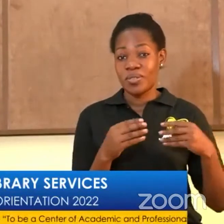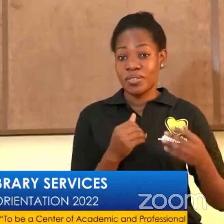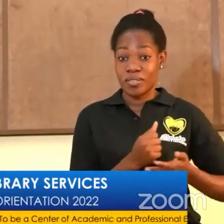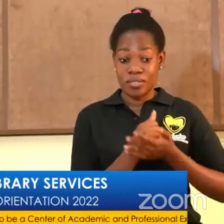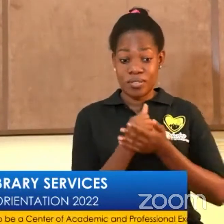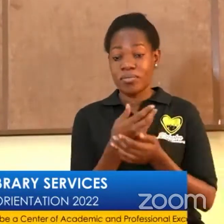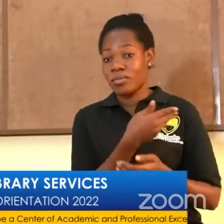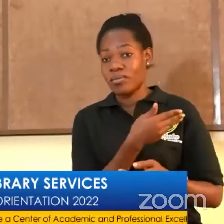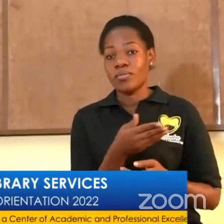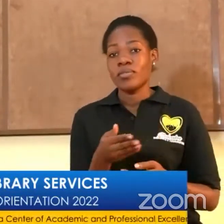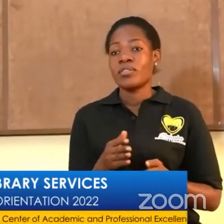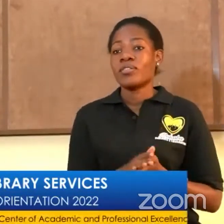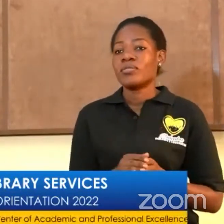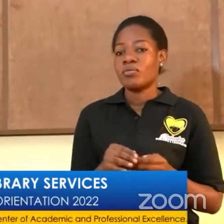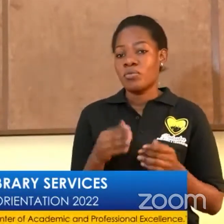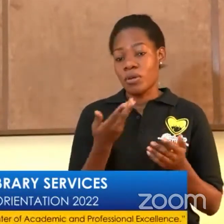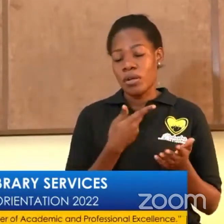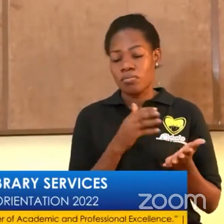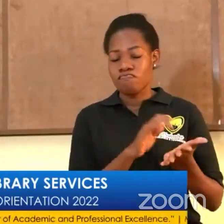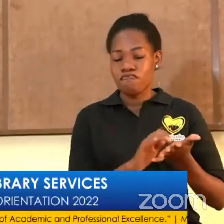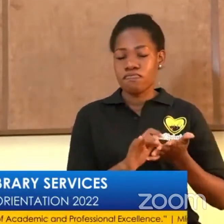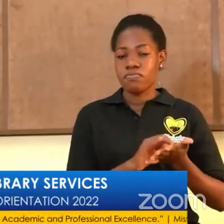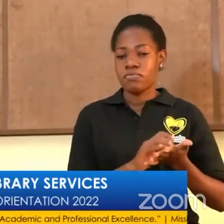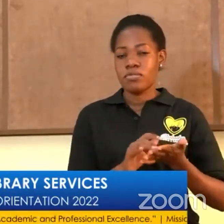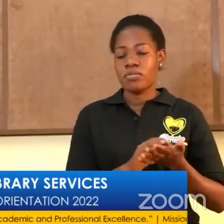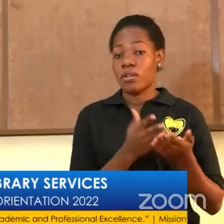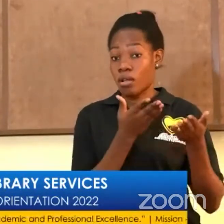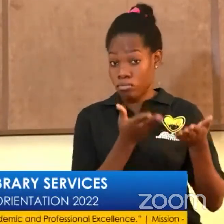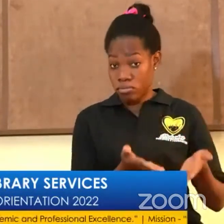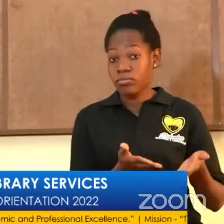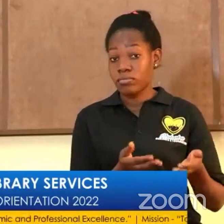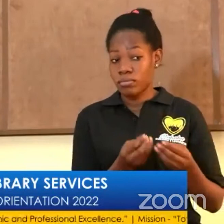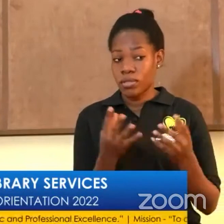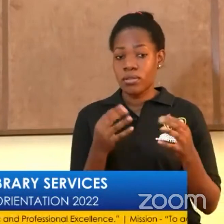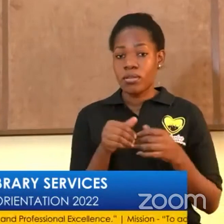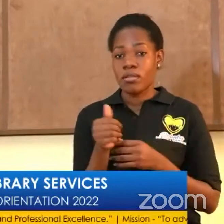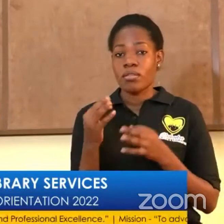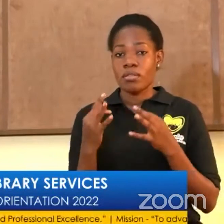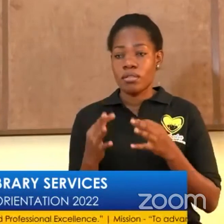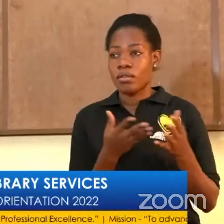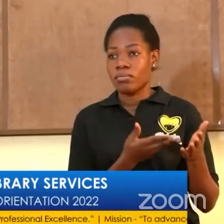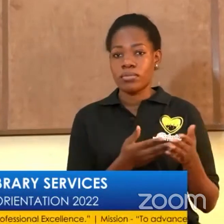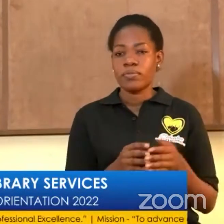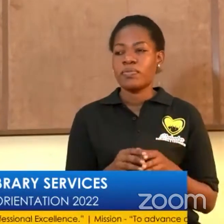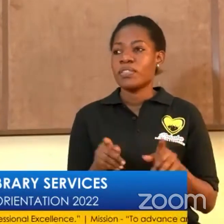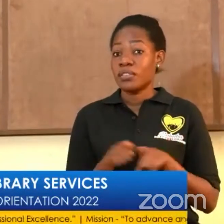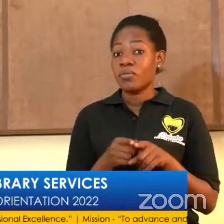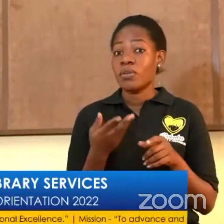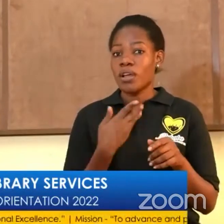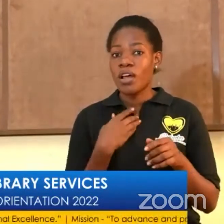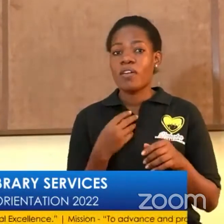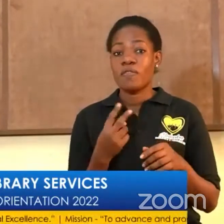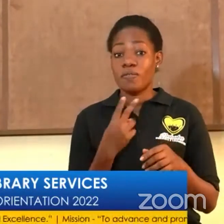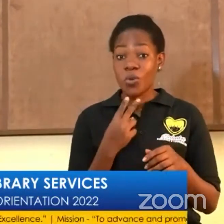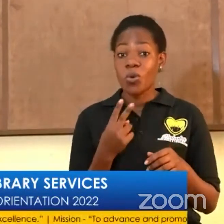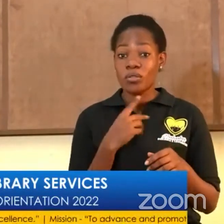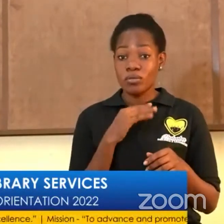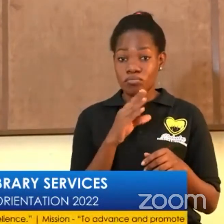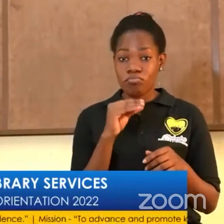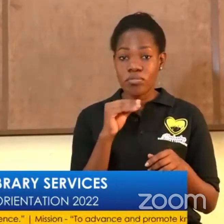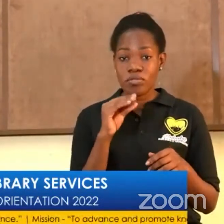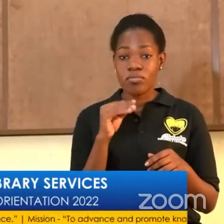information. There is Braille and other things that can help. There's what they call a talking library. So you'll find